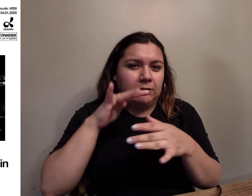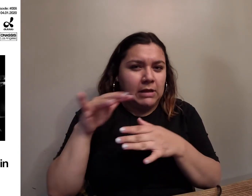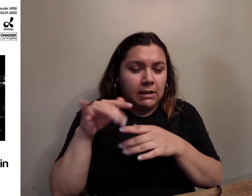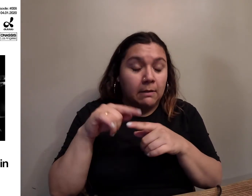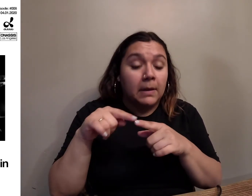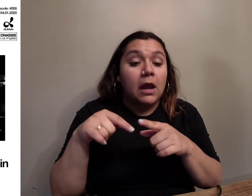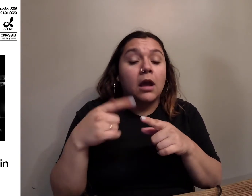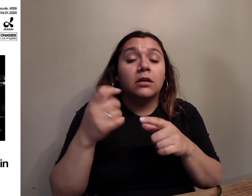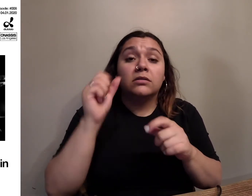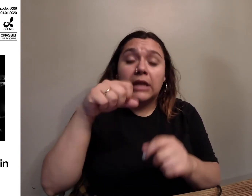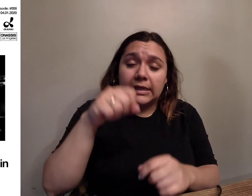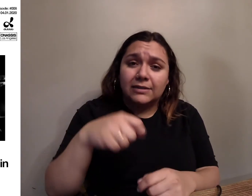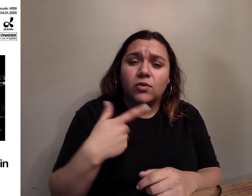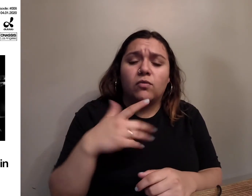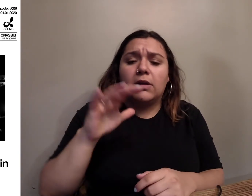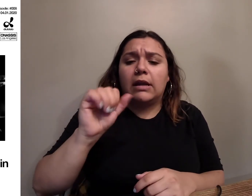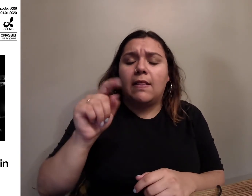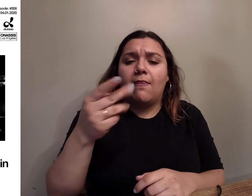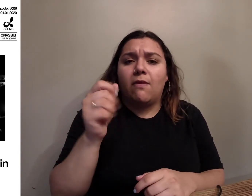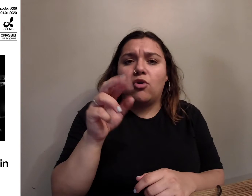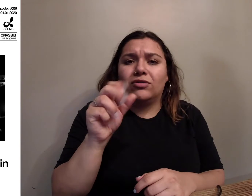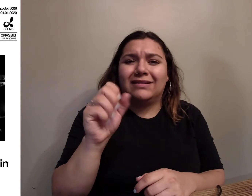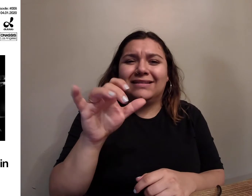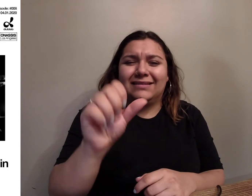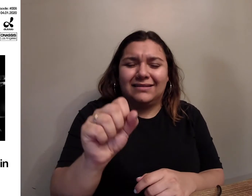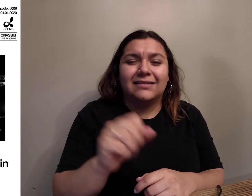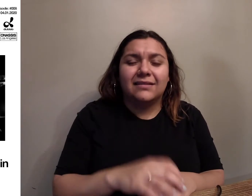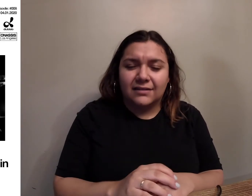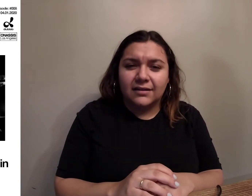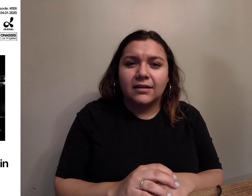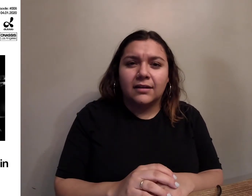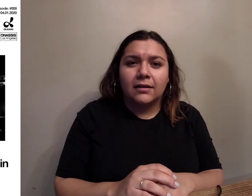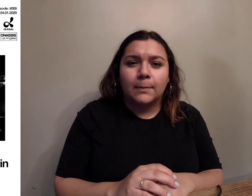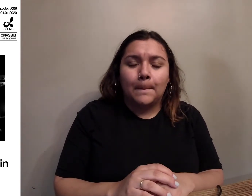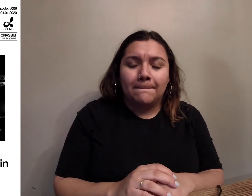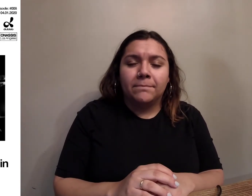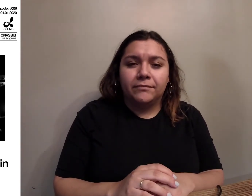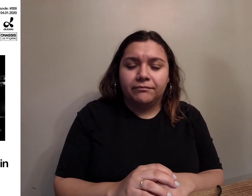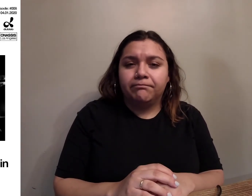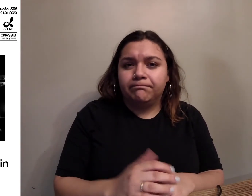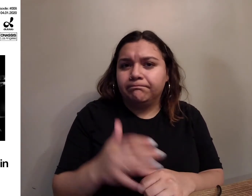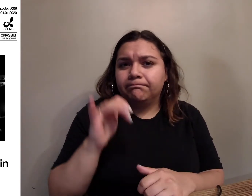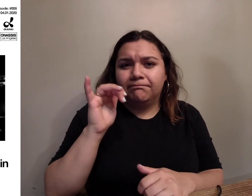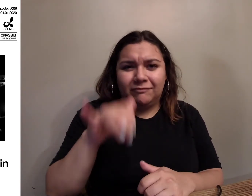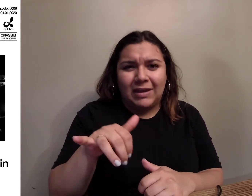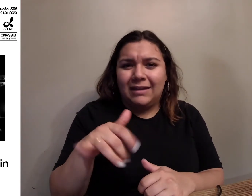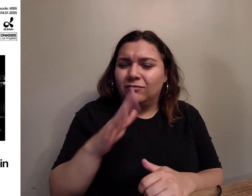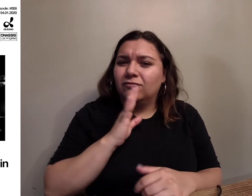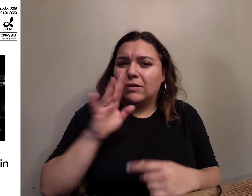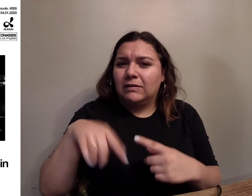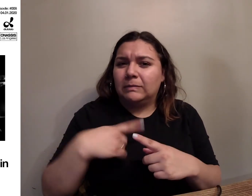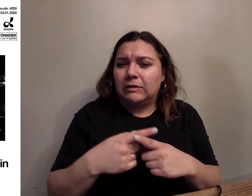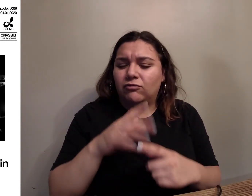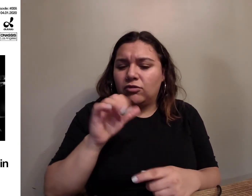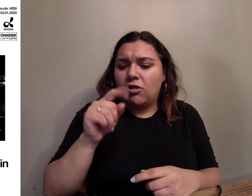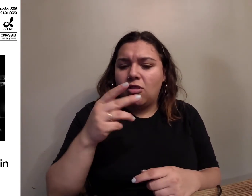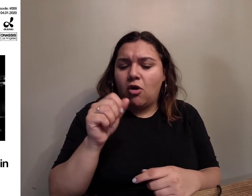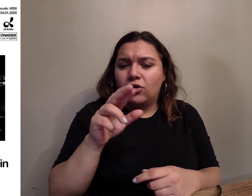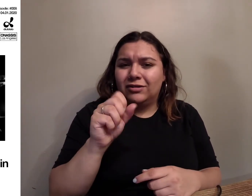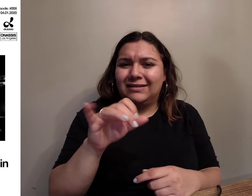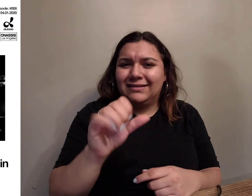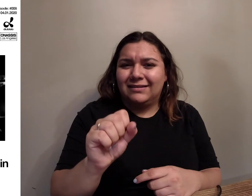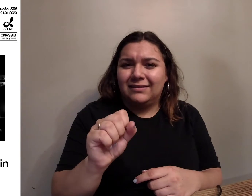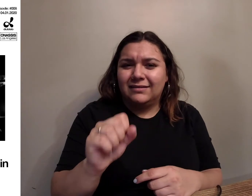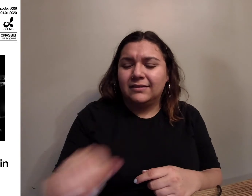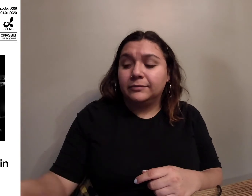So so catharsis kind of sells things short, in my view. And is this maybe one